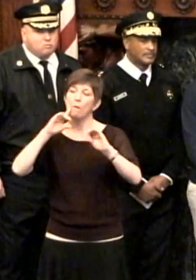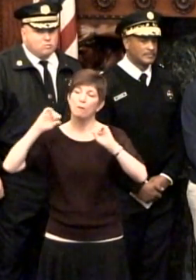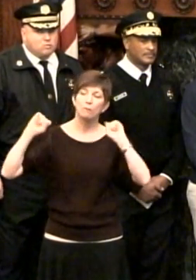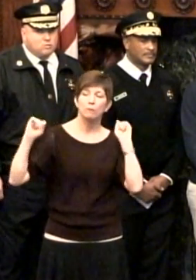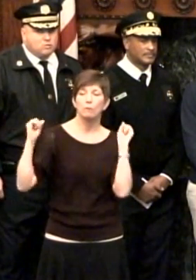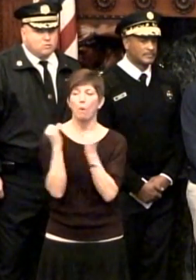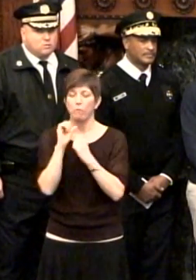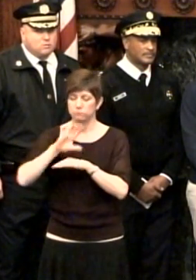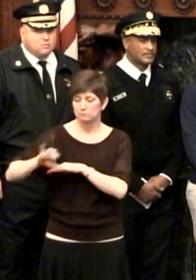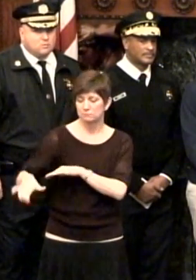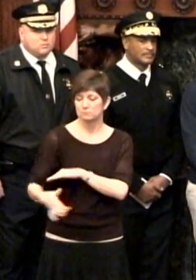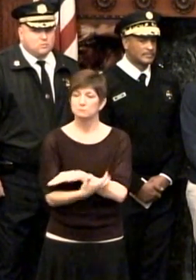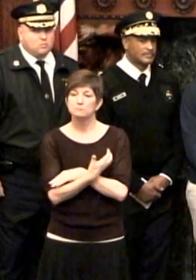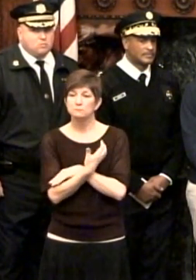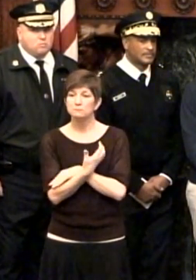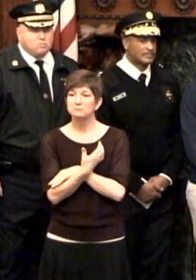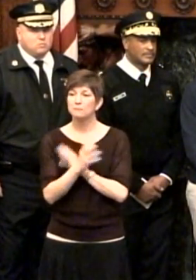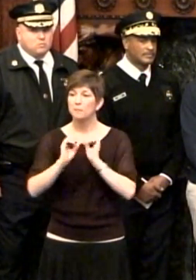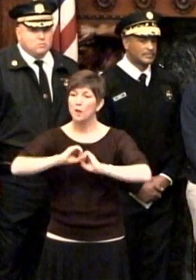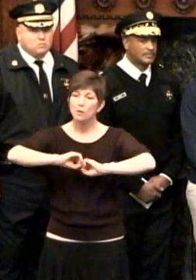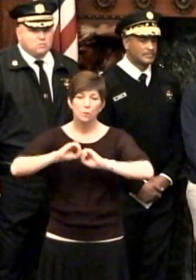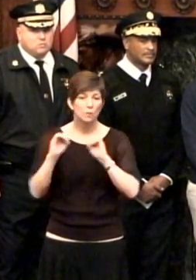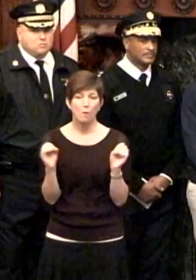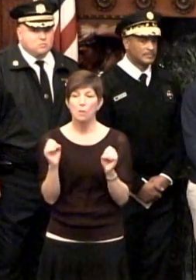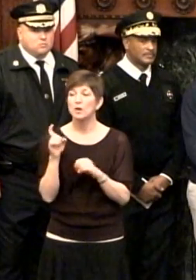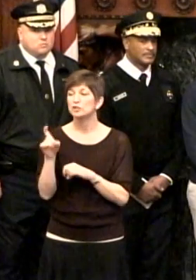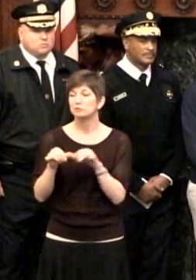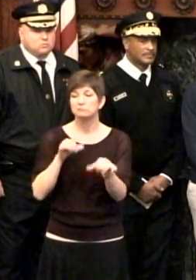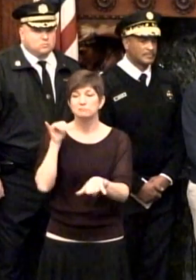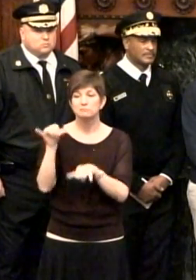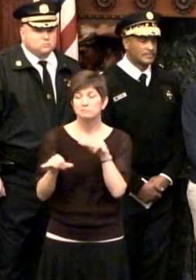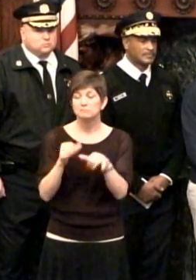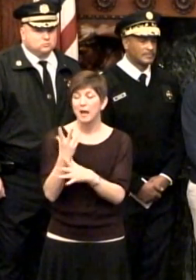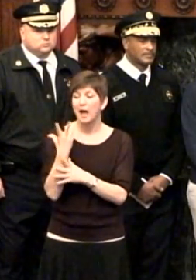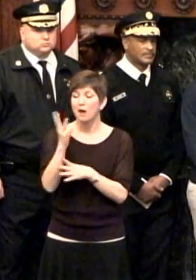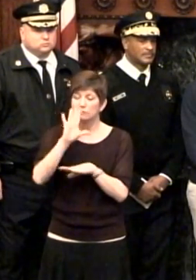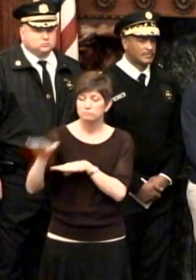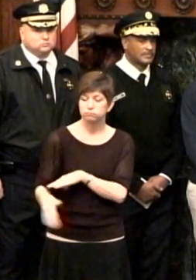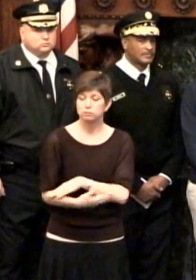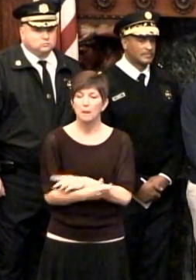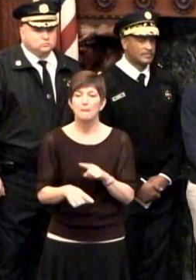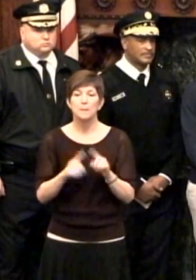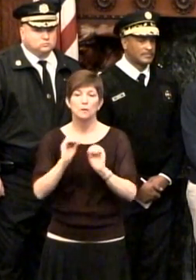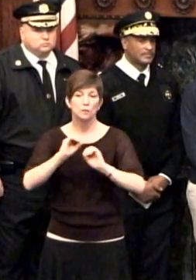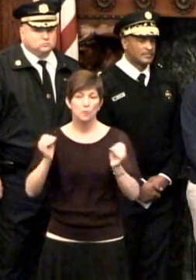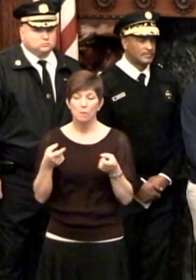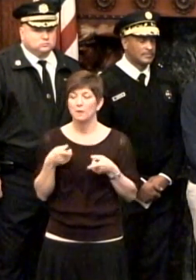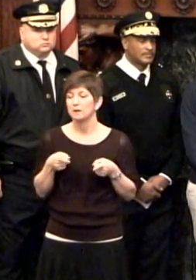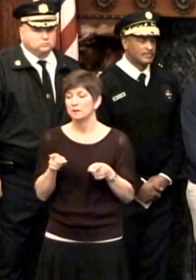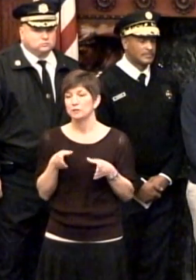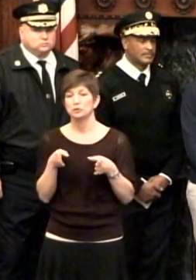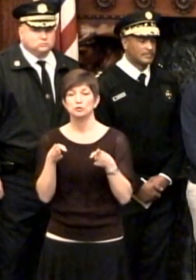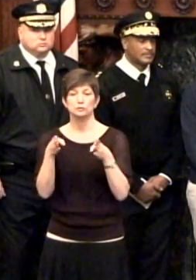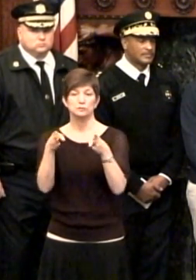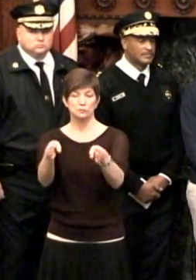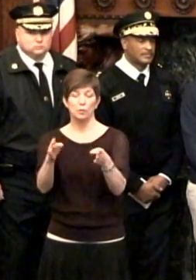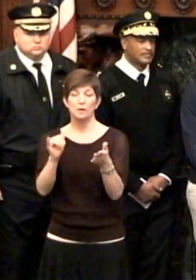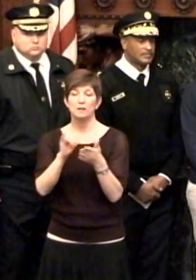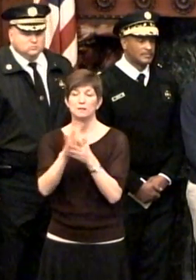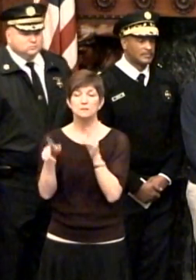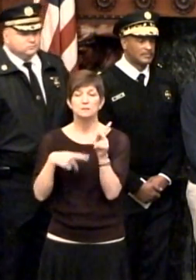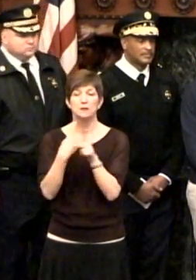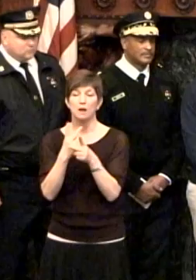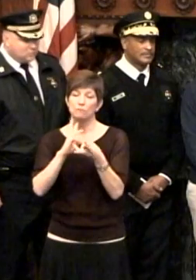cold tonight and overnight. No one should ever be sleeping on the streets, but certainly no one should be on the streets during these kinds of